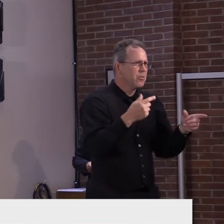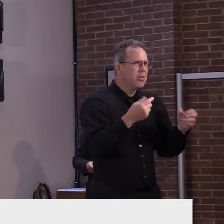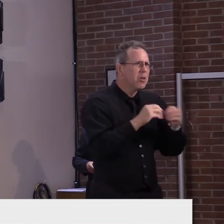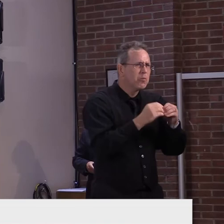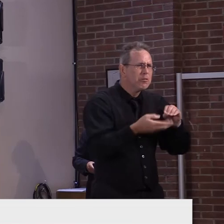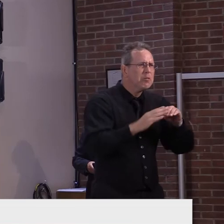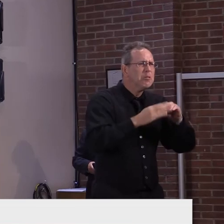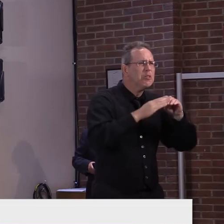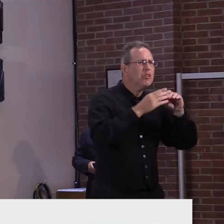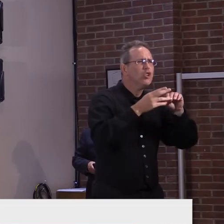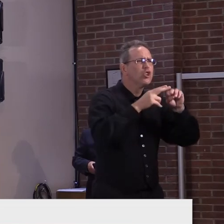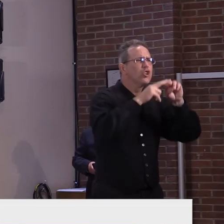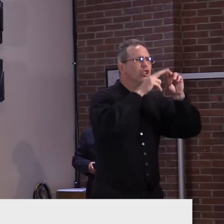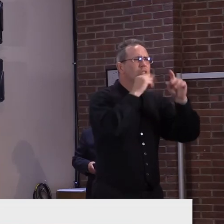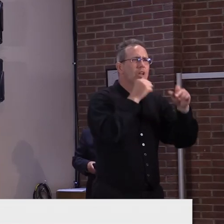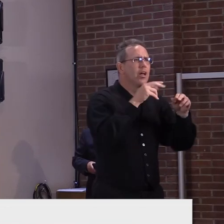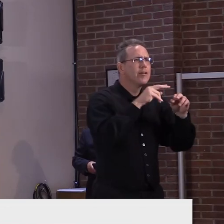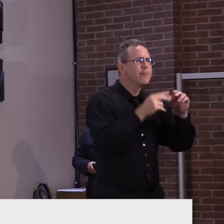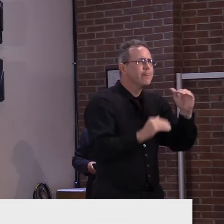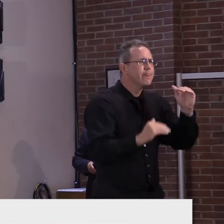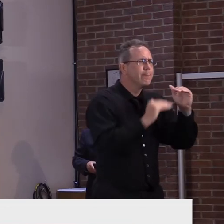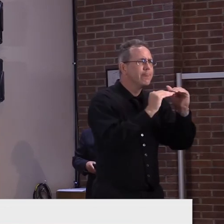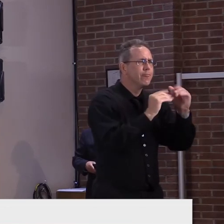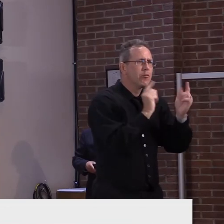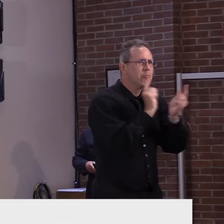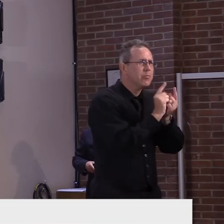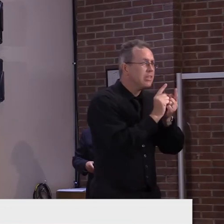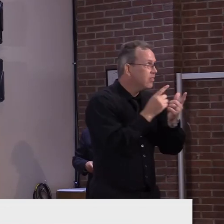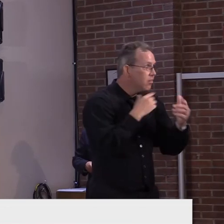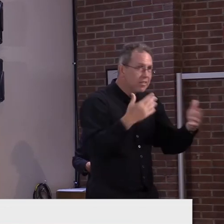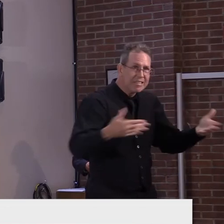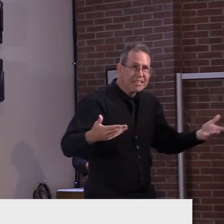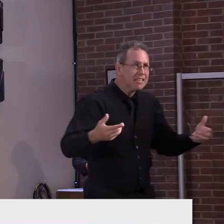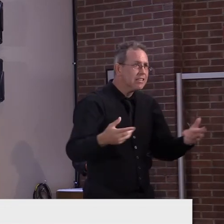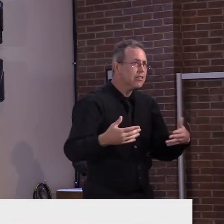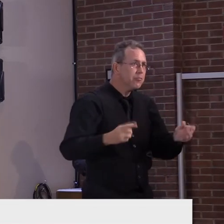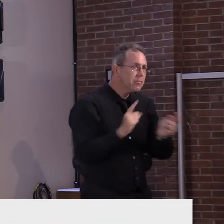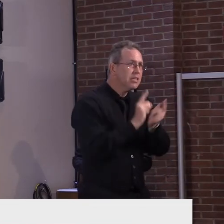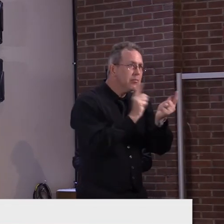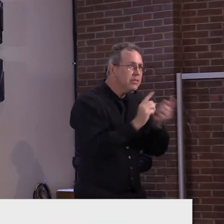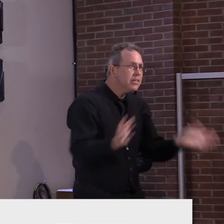we are in the United States. So